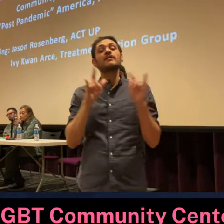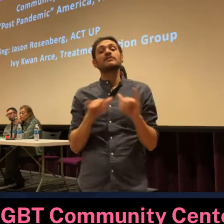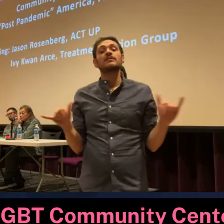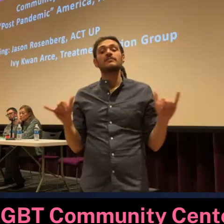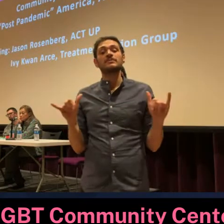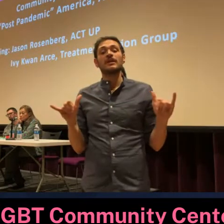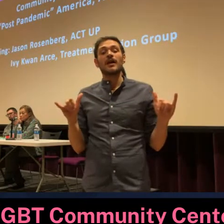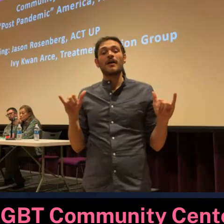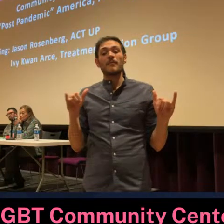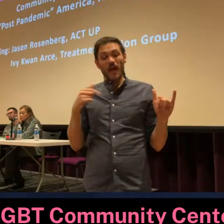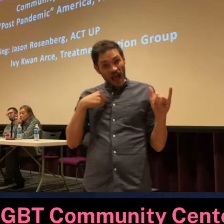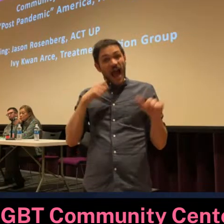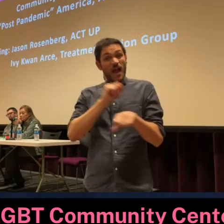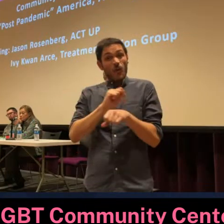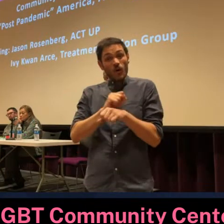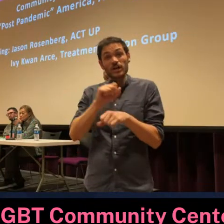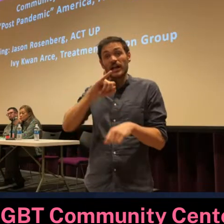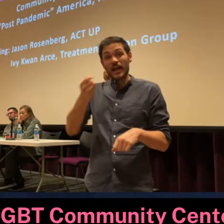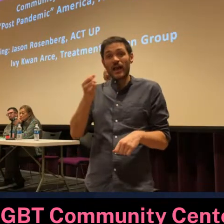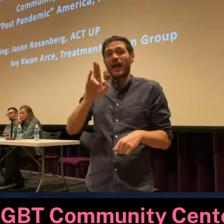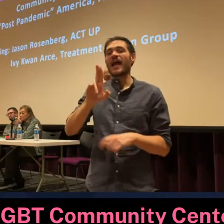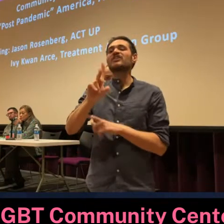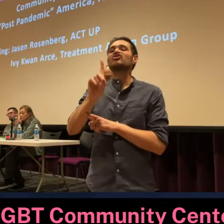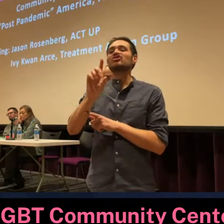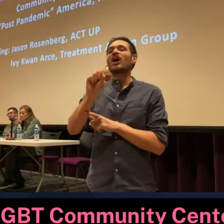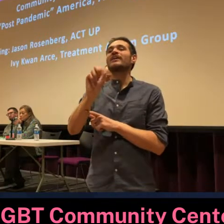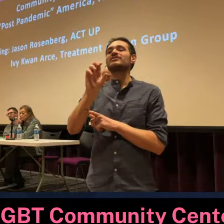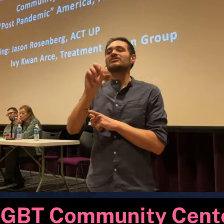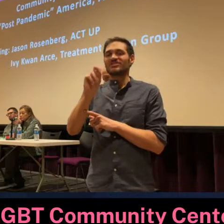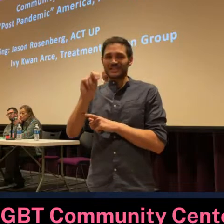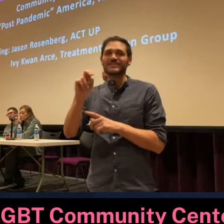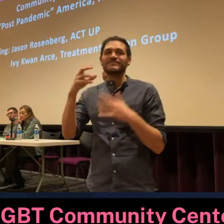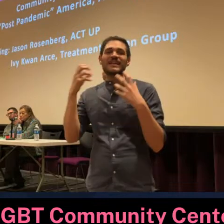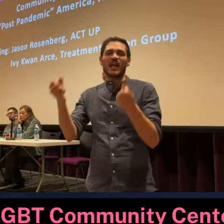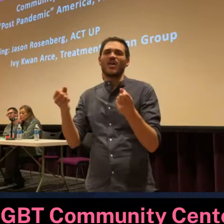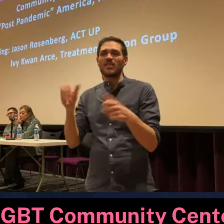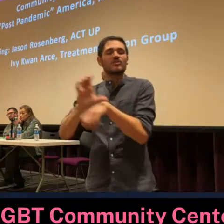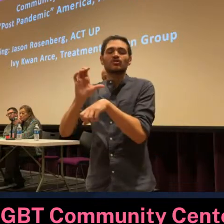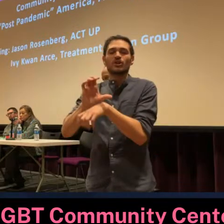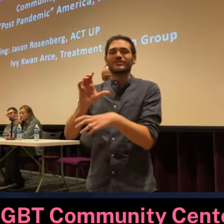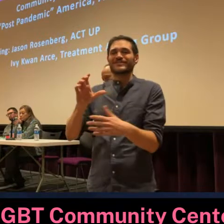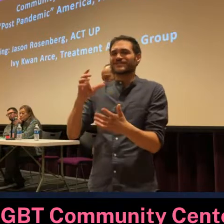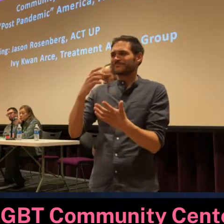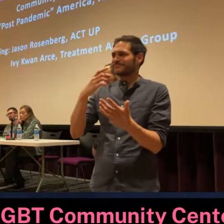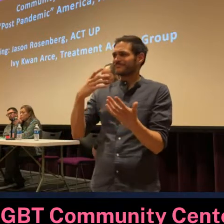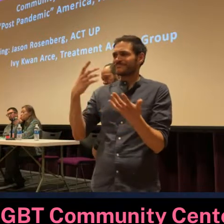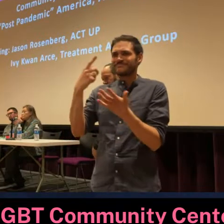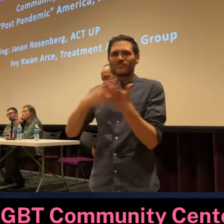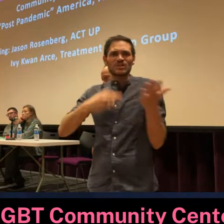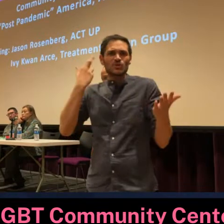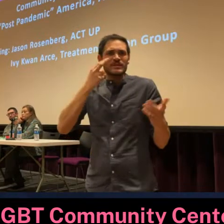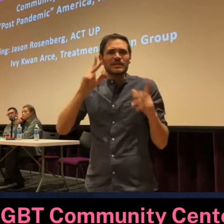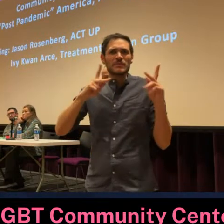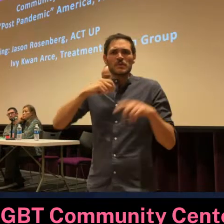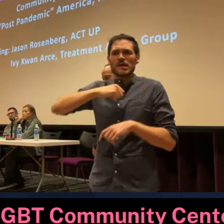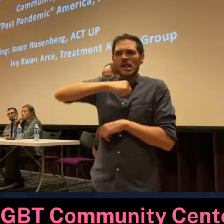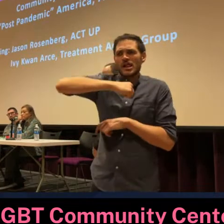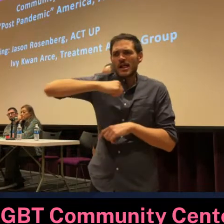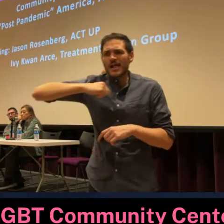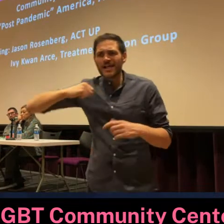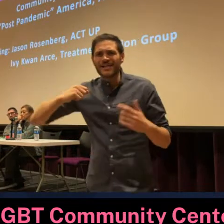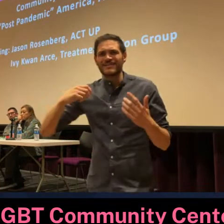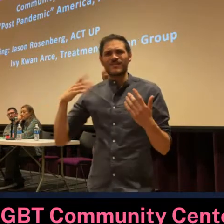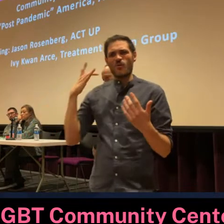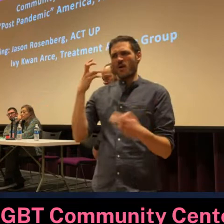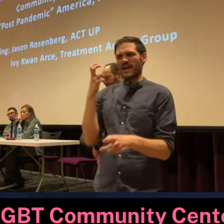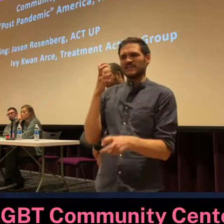only Judson? What is the pushback? And I haven't reached out to other churches or other types of organizations as well, but have you found it difficult